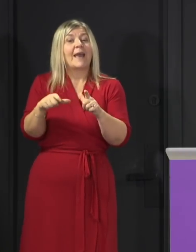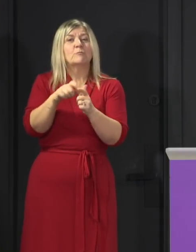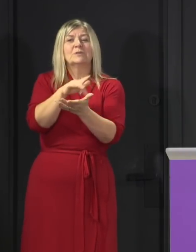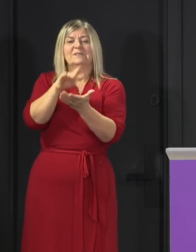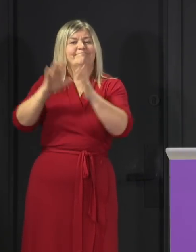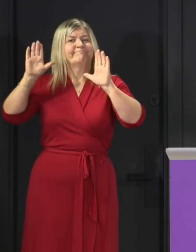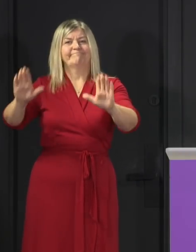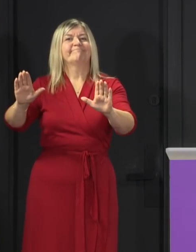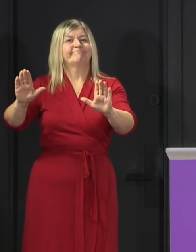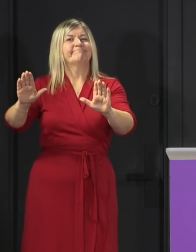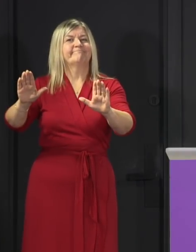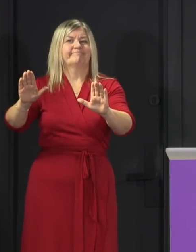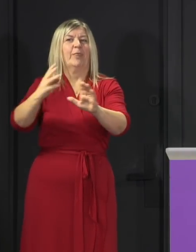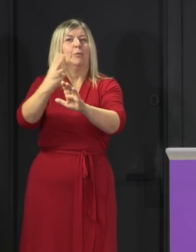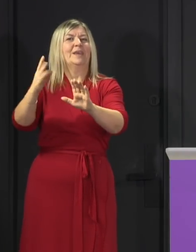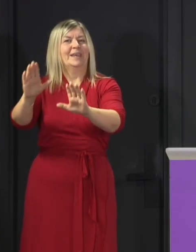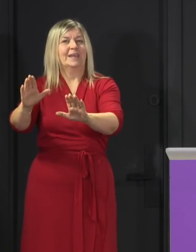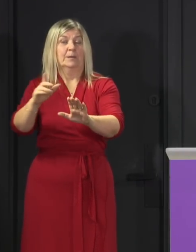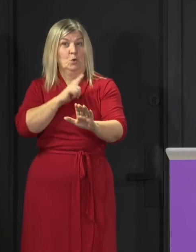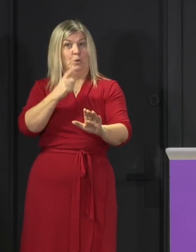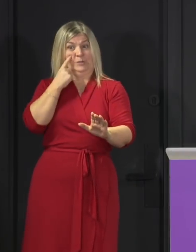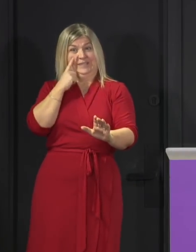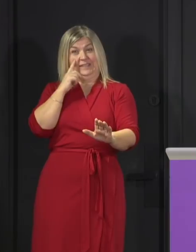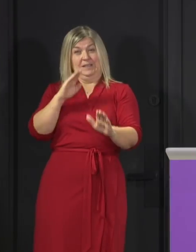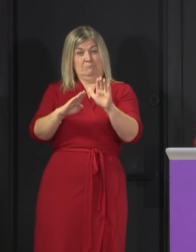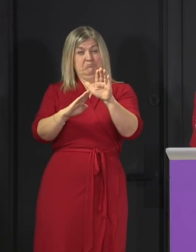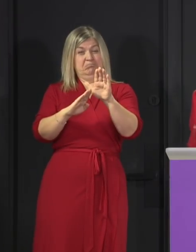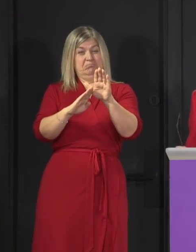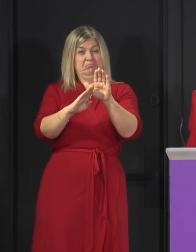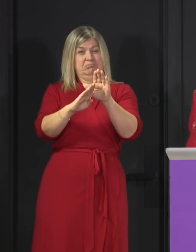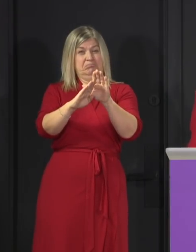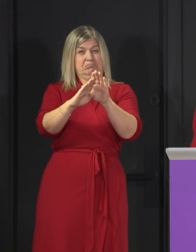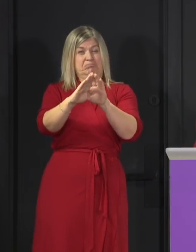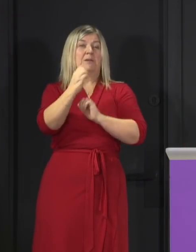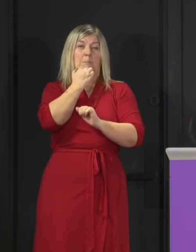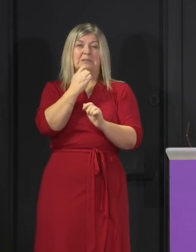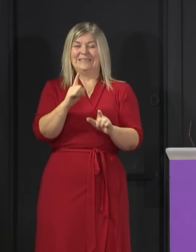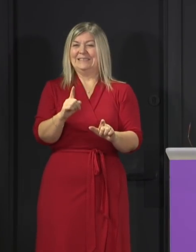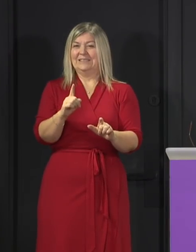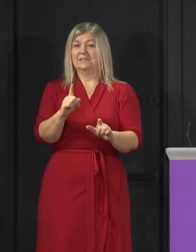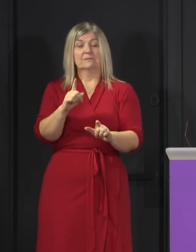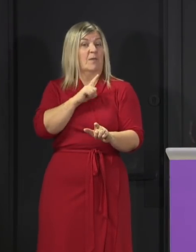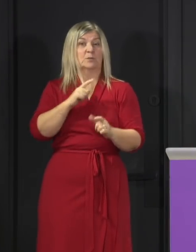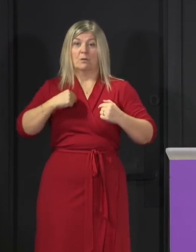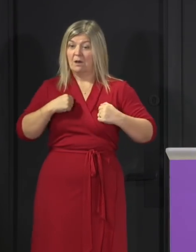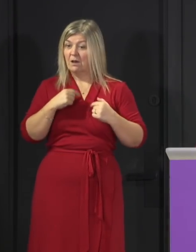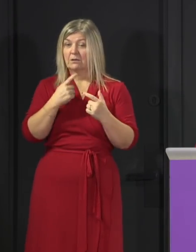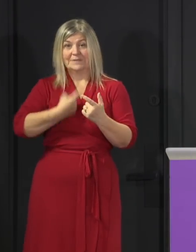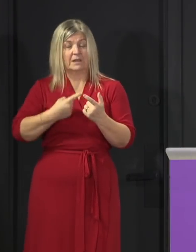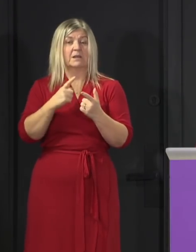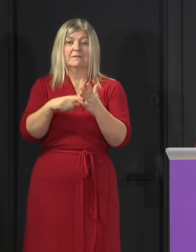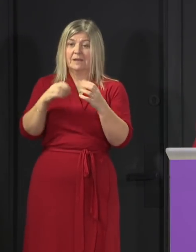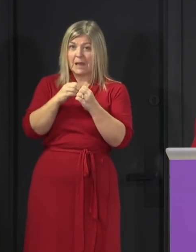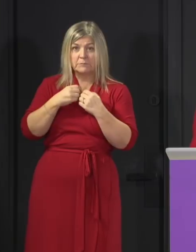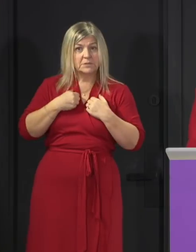already starting to see that edging up in cases. And the judgment I and the Cabinet made, and I think it is the right judgment, that when you're starting